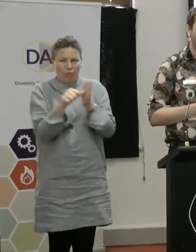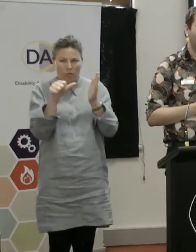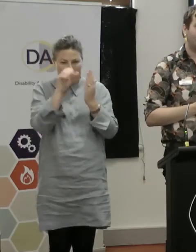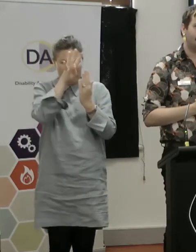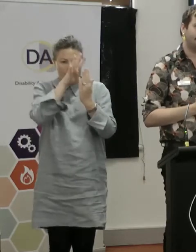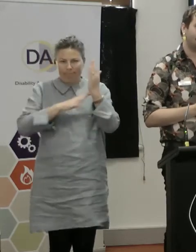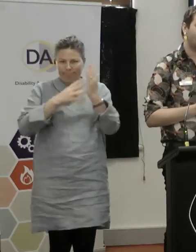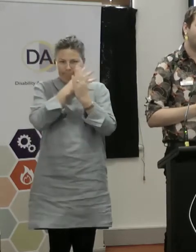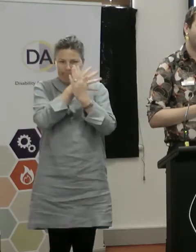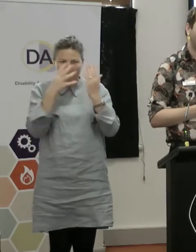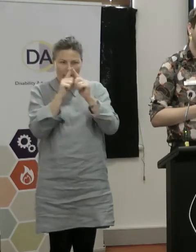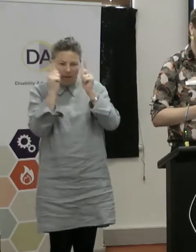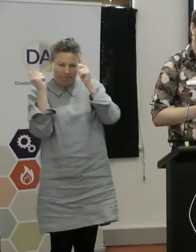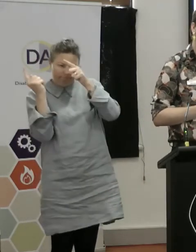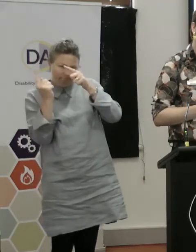and